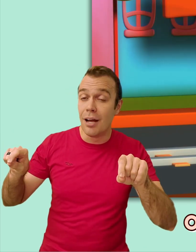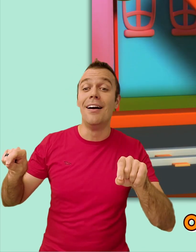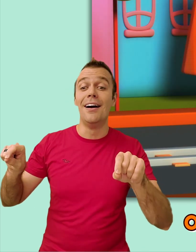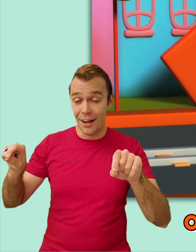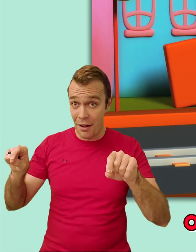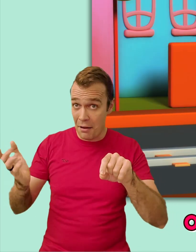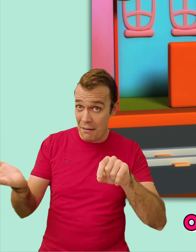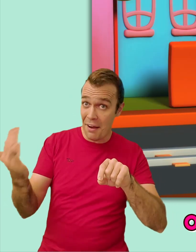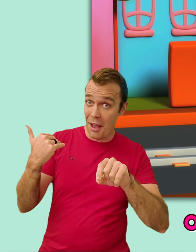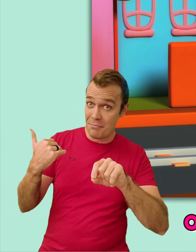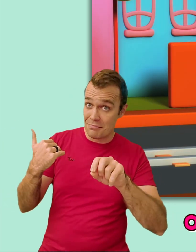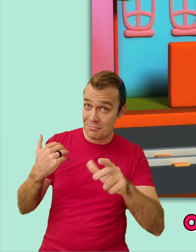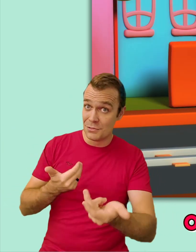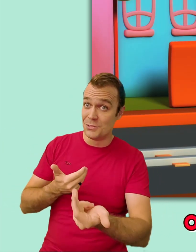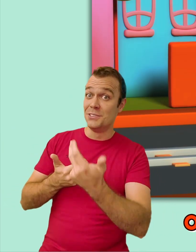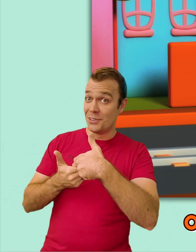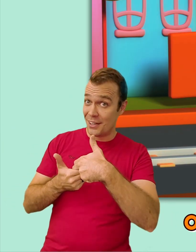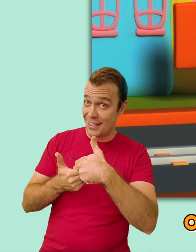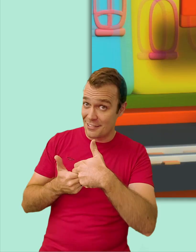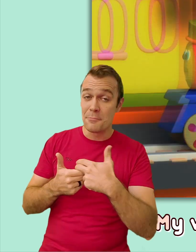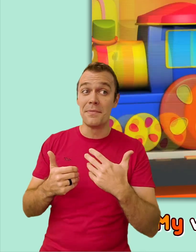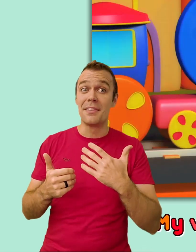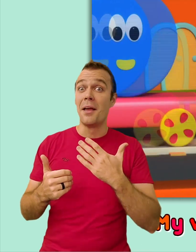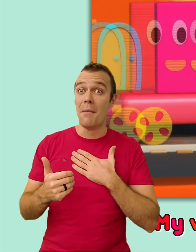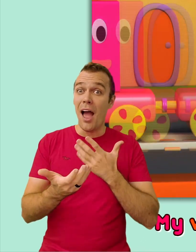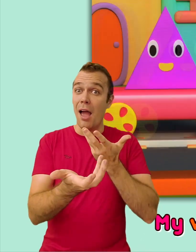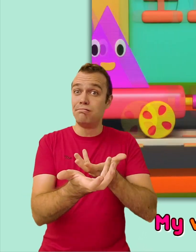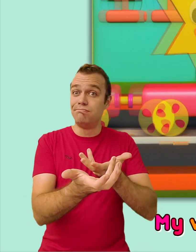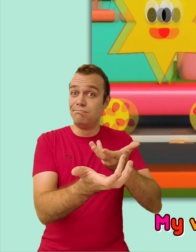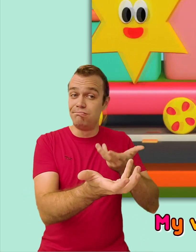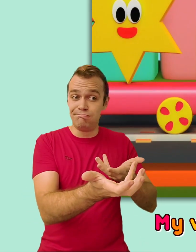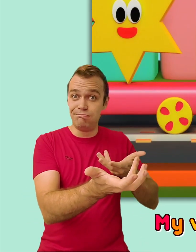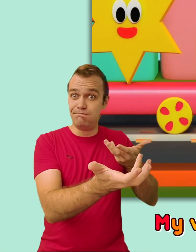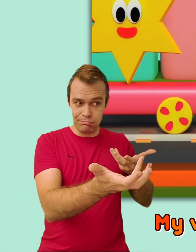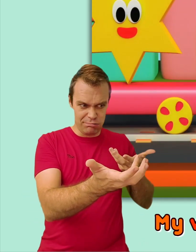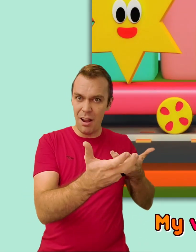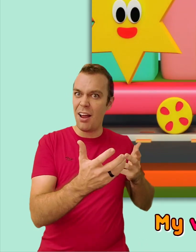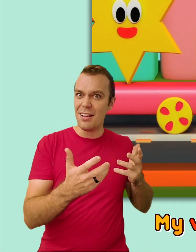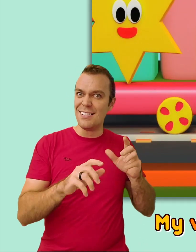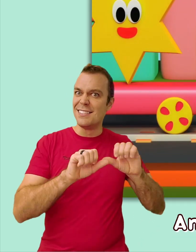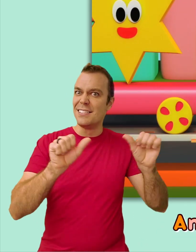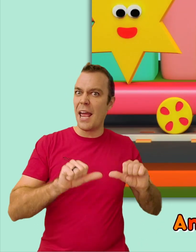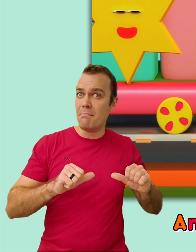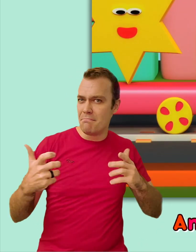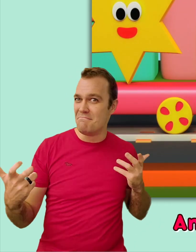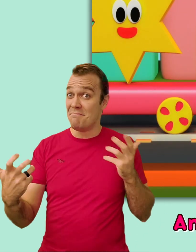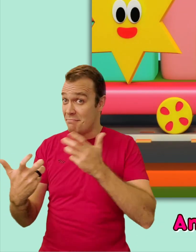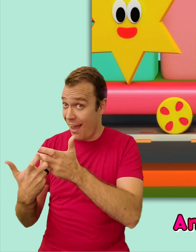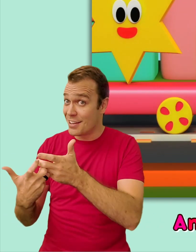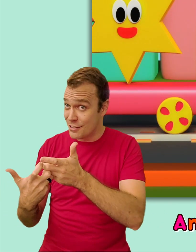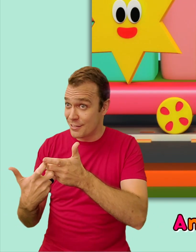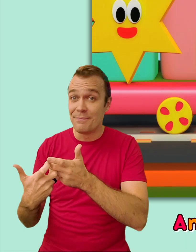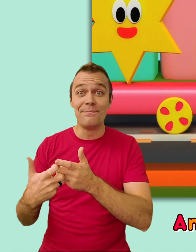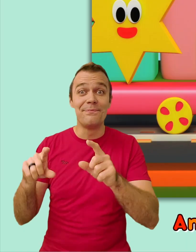Rectangle, oh, will you join us too? My wagons are comfortable and shaped